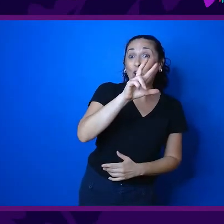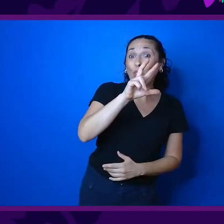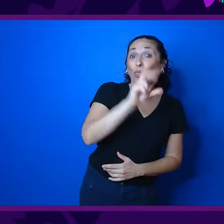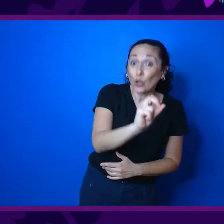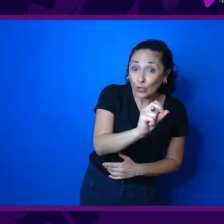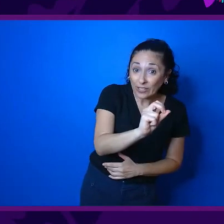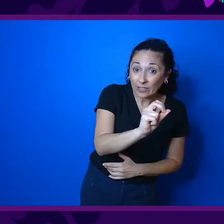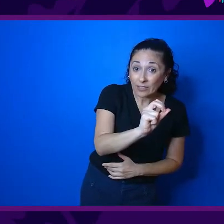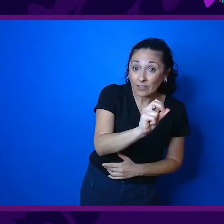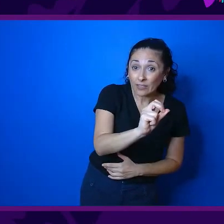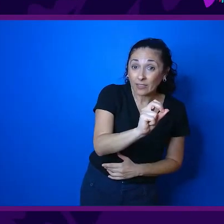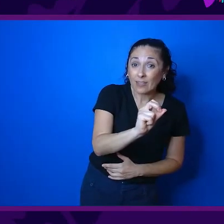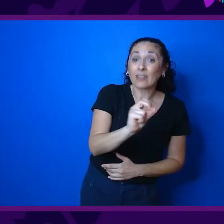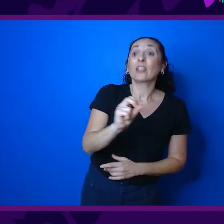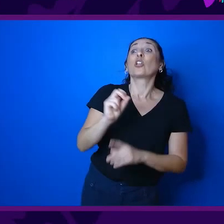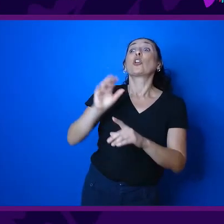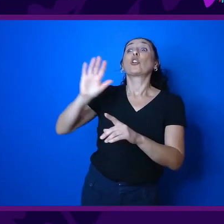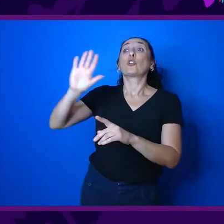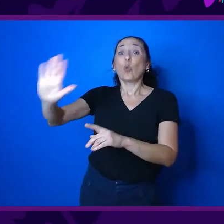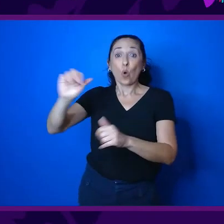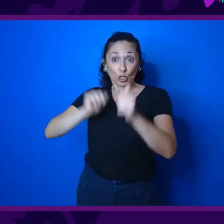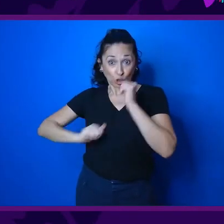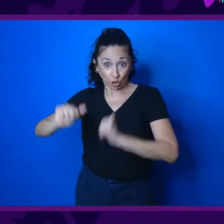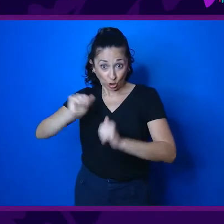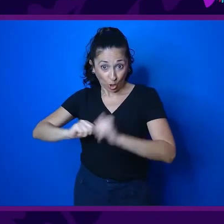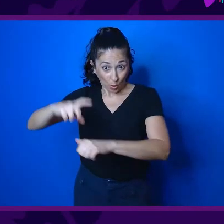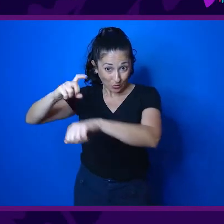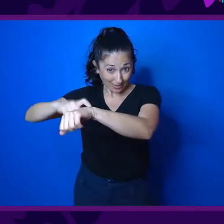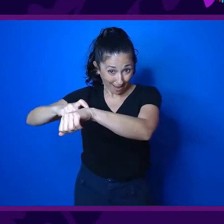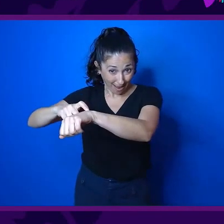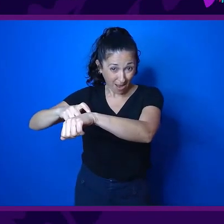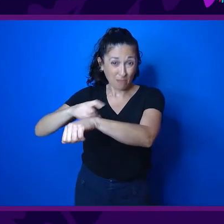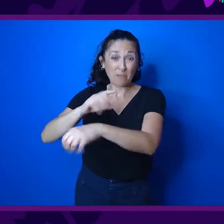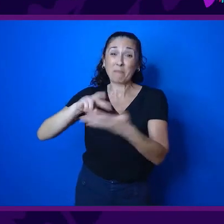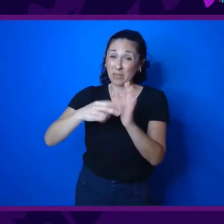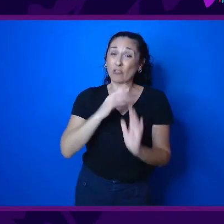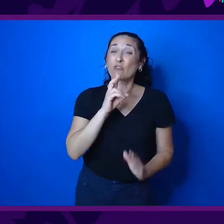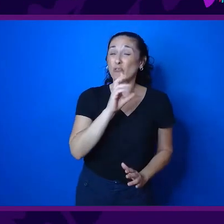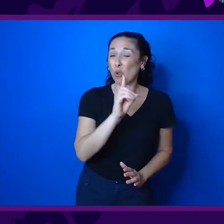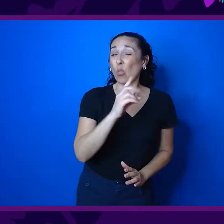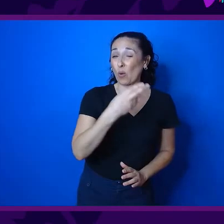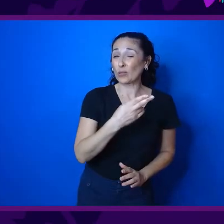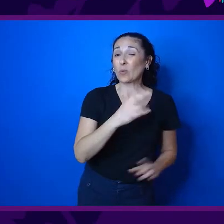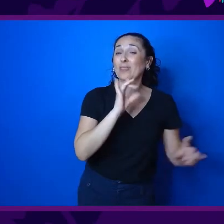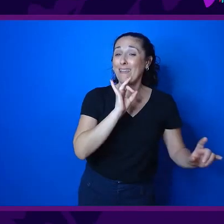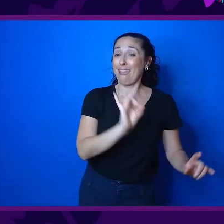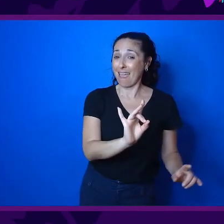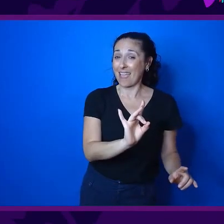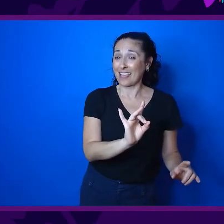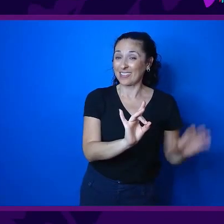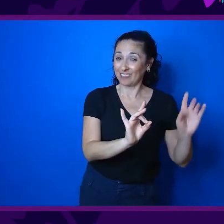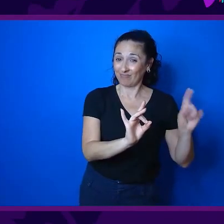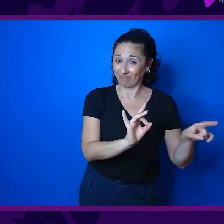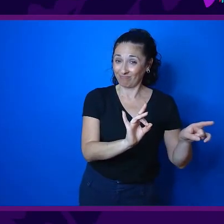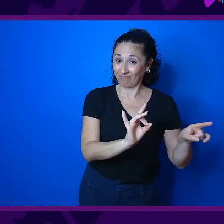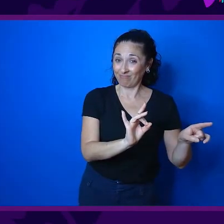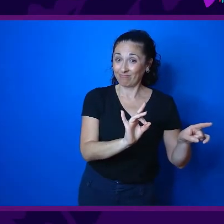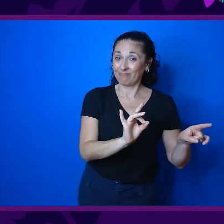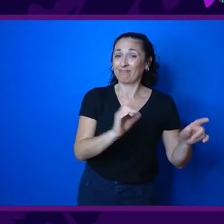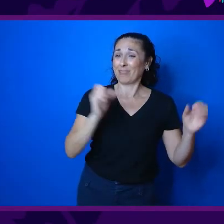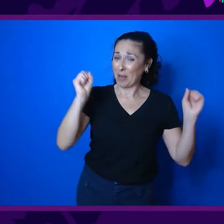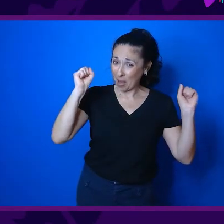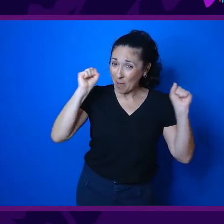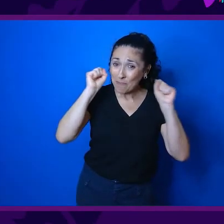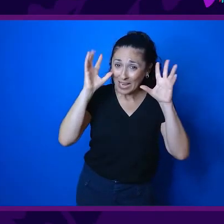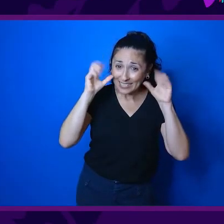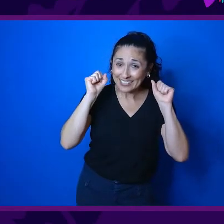was 8 years old when this show was taking place. 8 years, which is amazing. I keep telling everybody, I